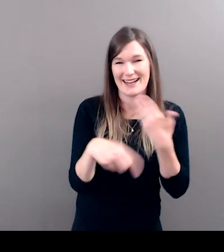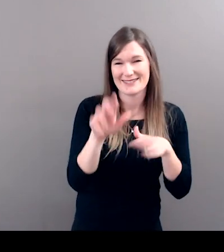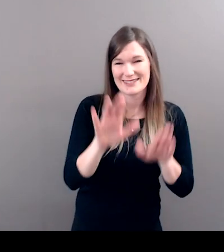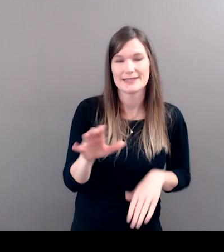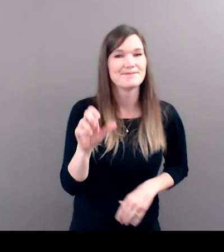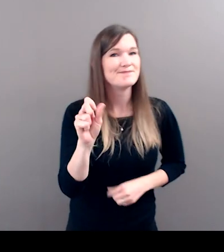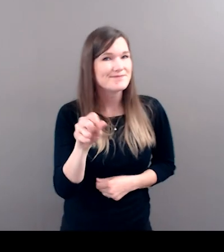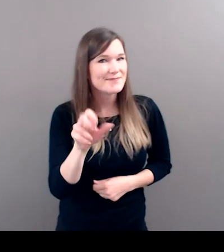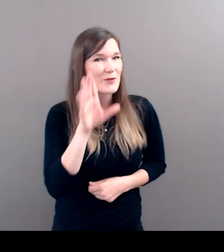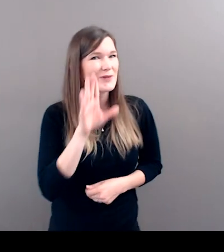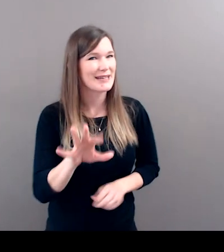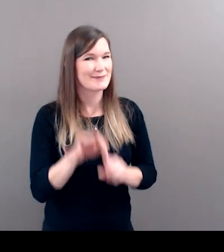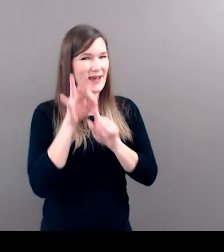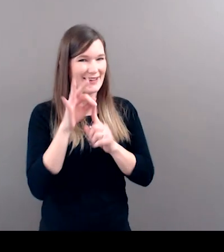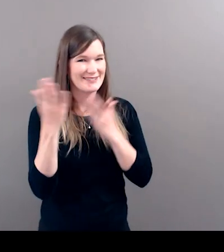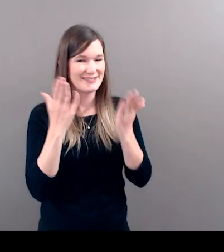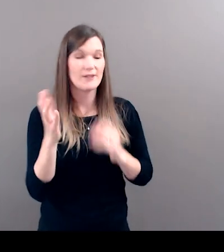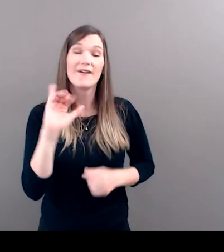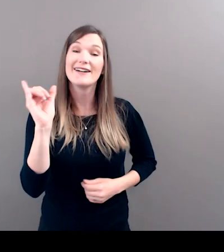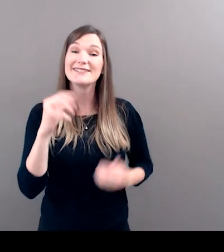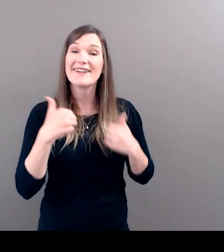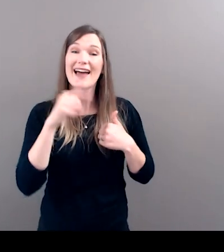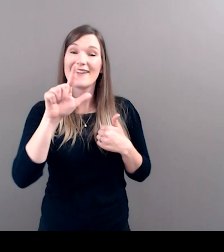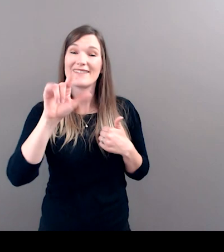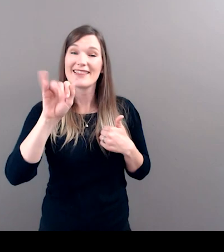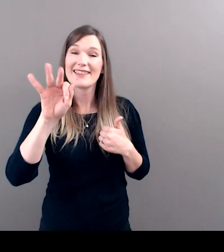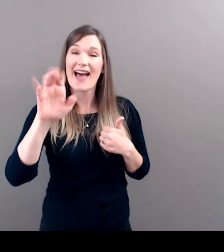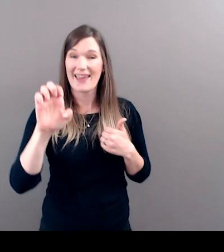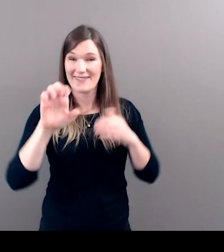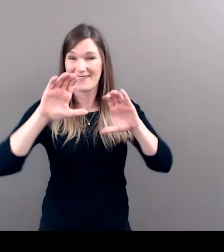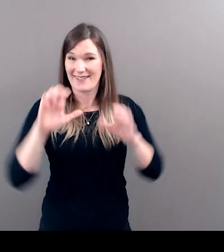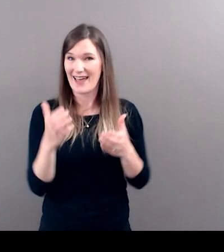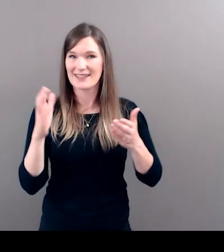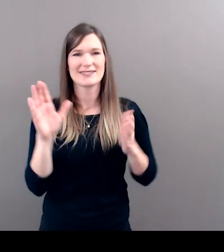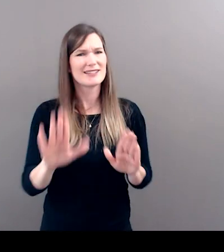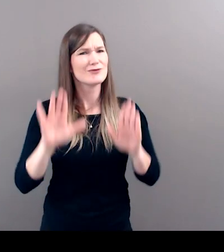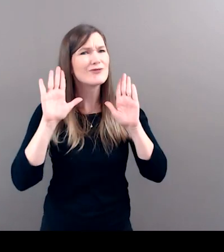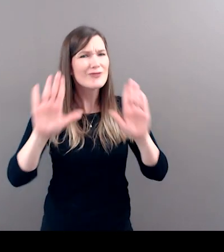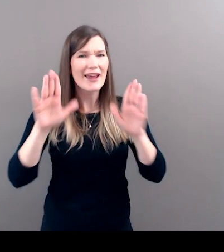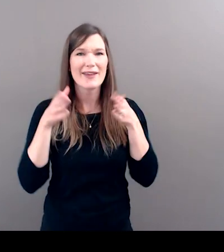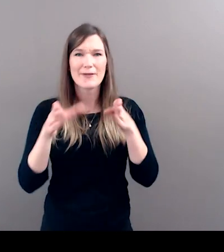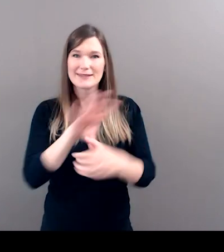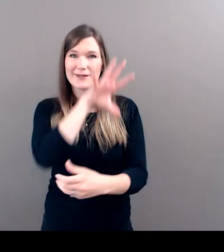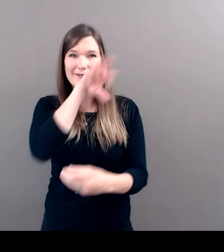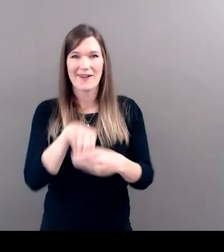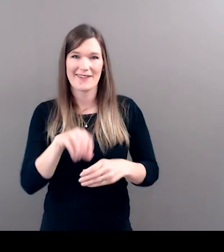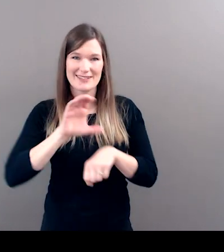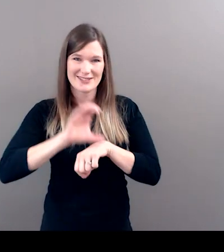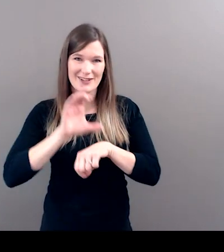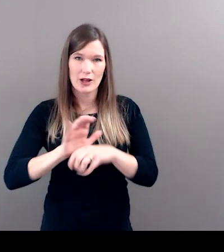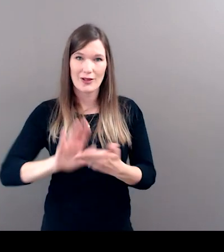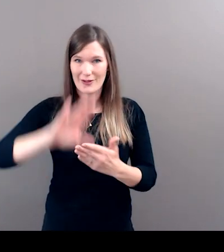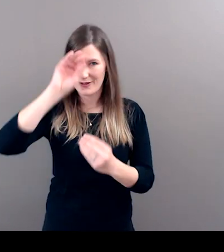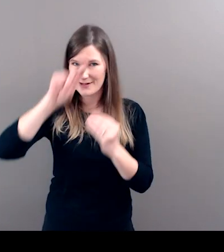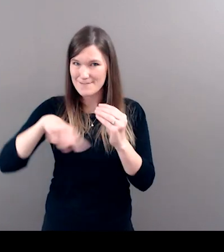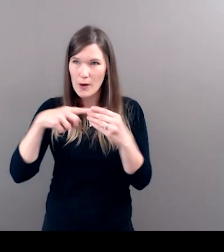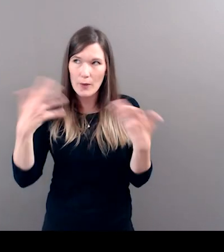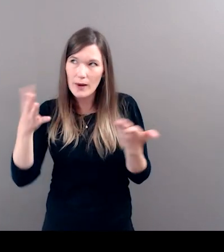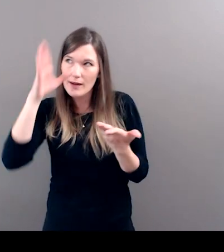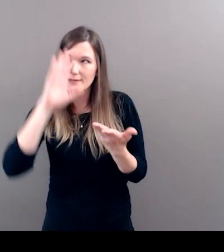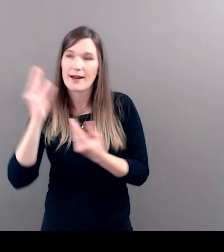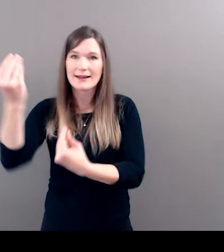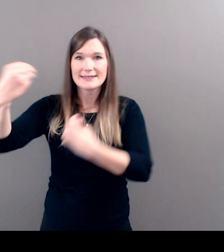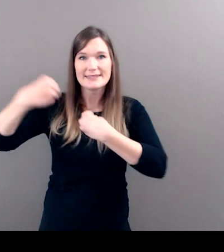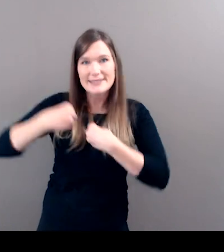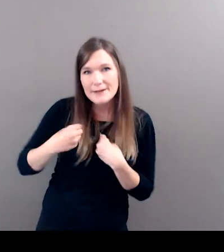life class. We always want to remind you about that. It's a great way to get plugged into the life of the church and learn about the gift that God has placed in your hands to be used for